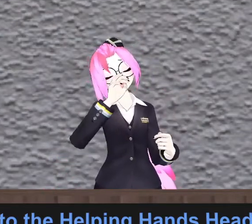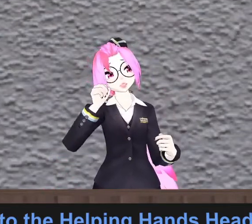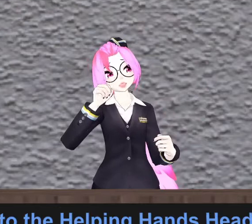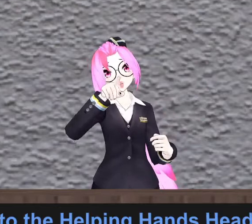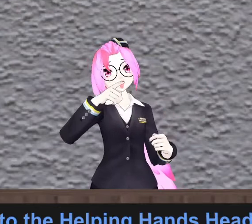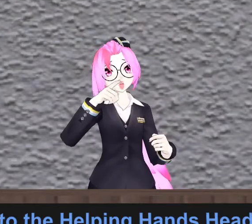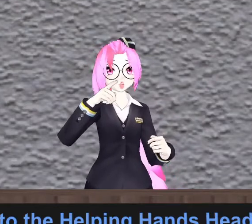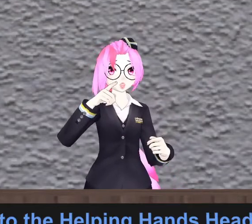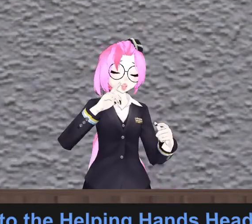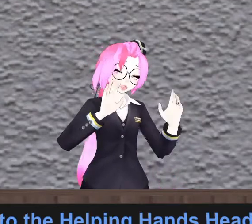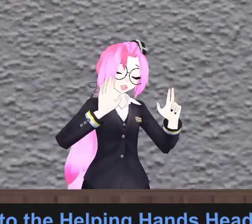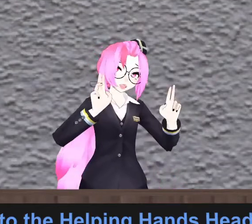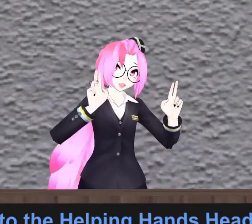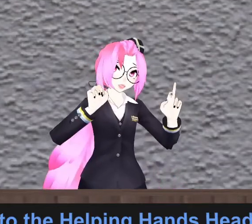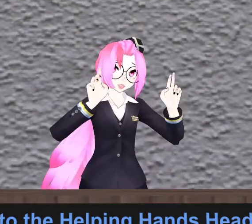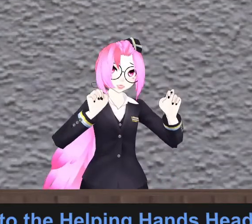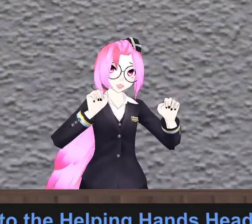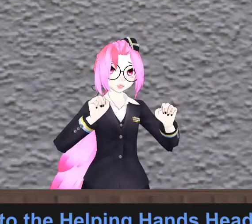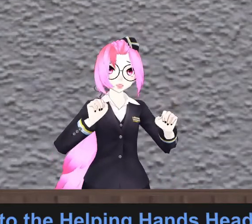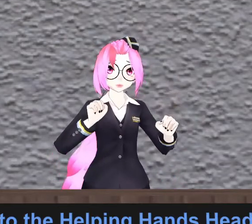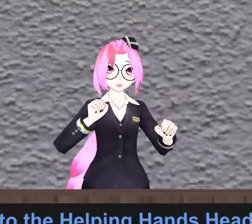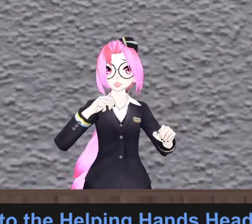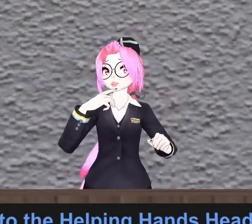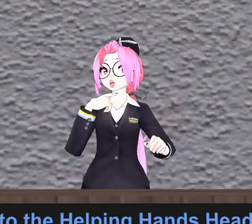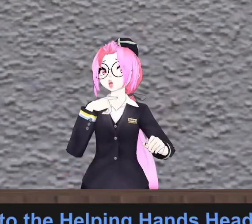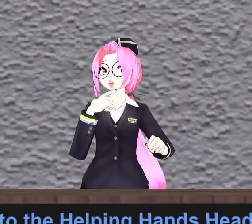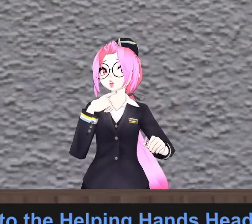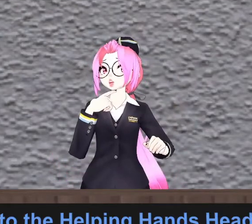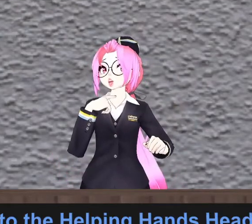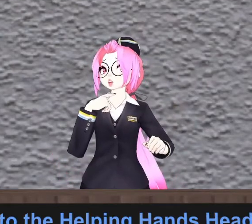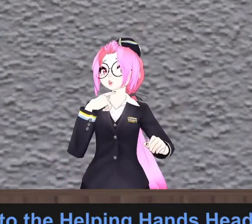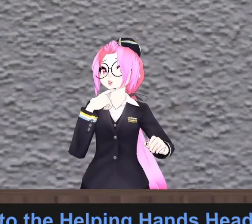then you guys can come up with some sort of like, what's it called?